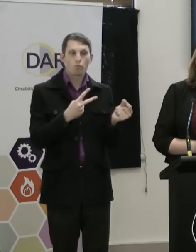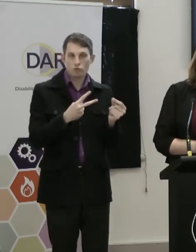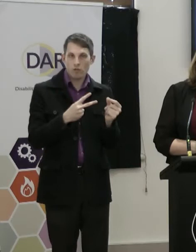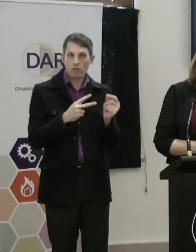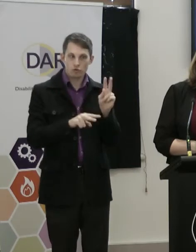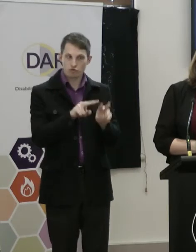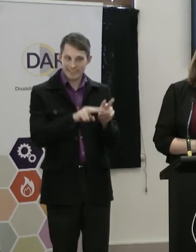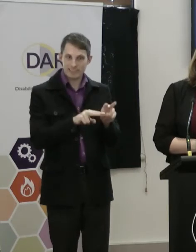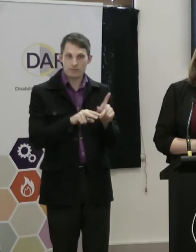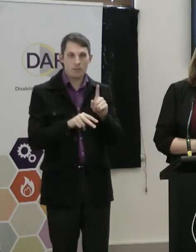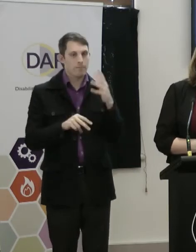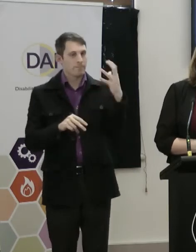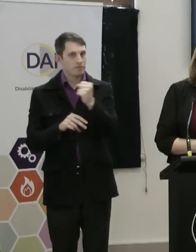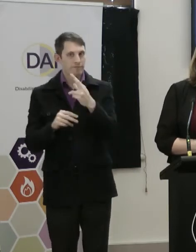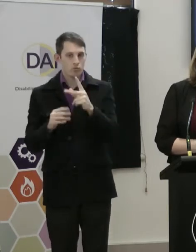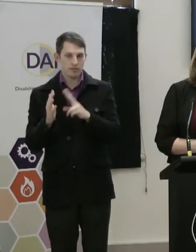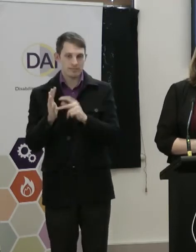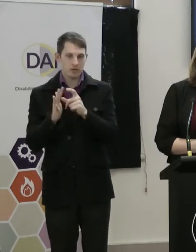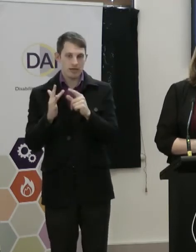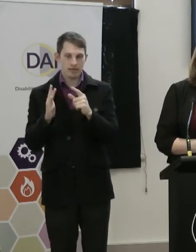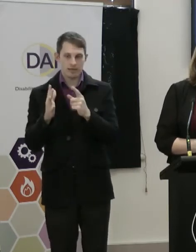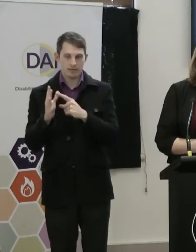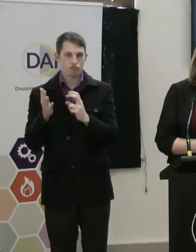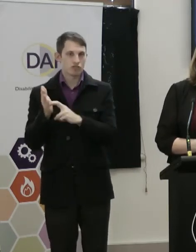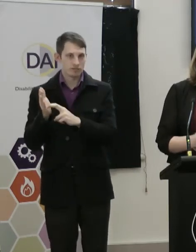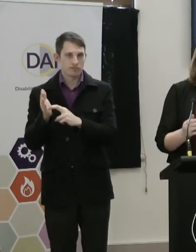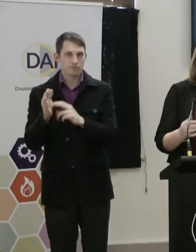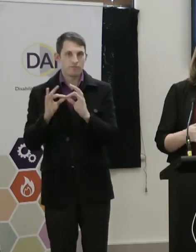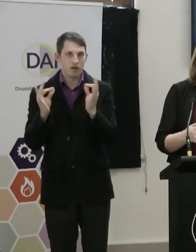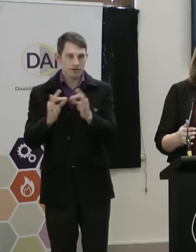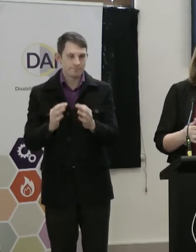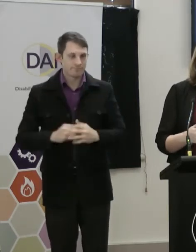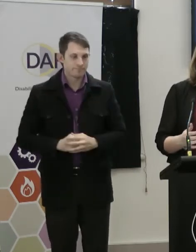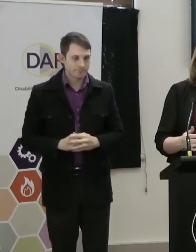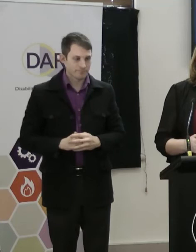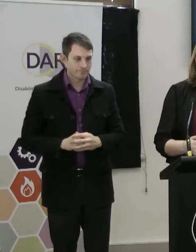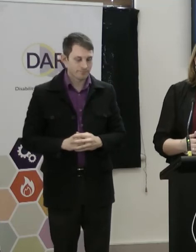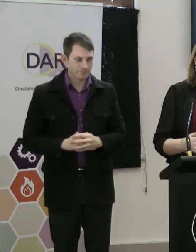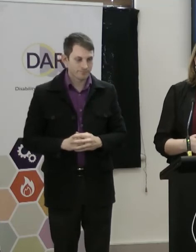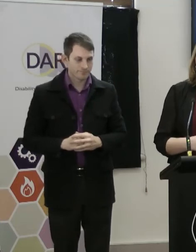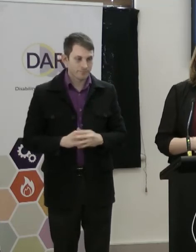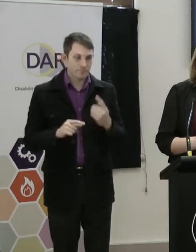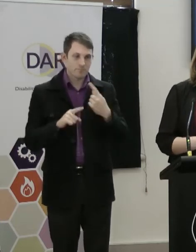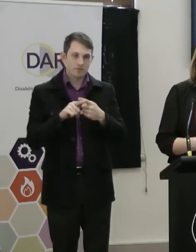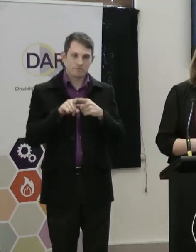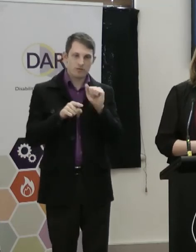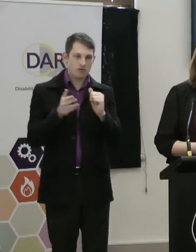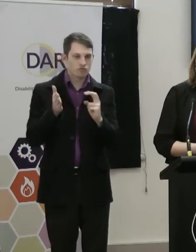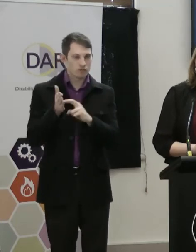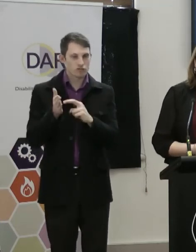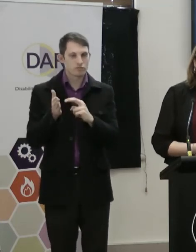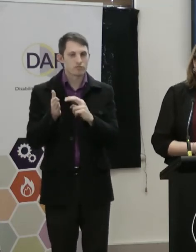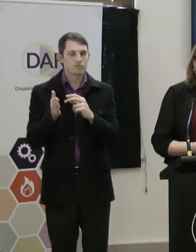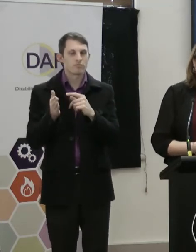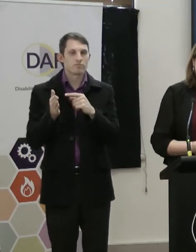providers. There are other elements of registration that will determine the other parts of responsibilities in terms of what